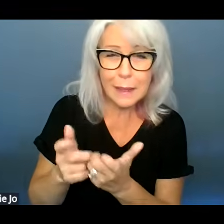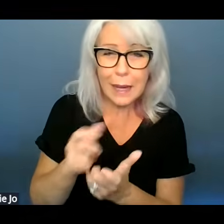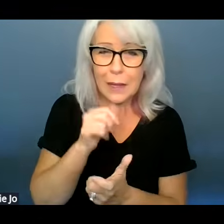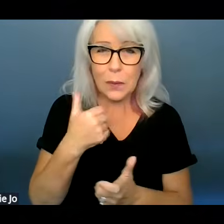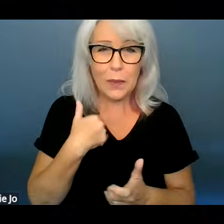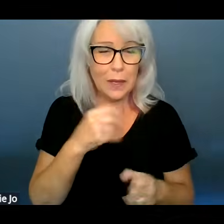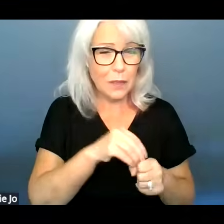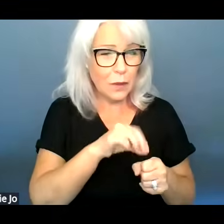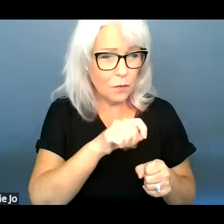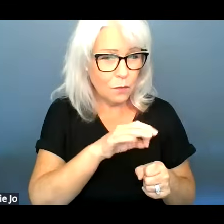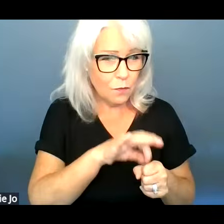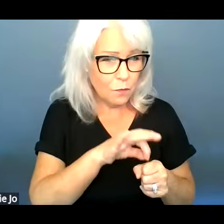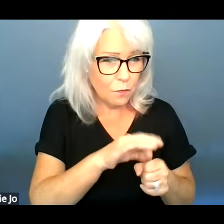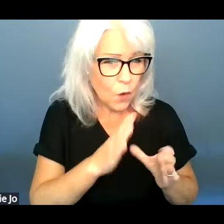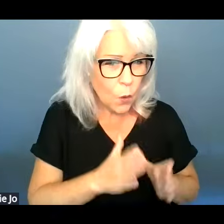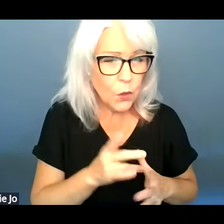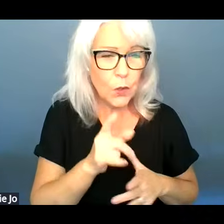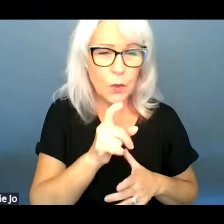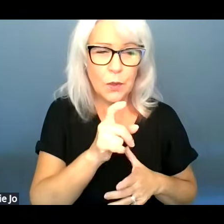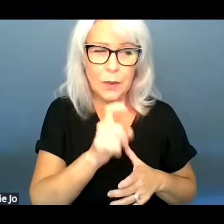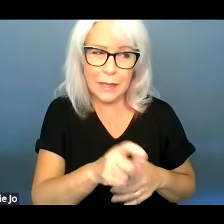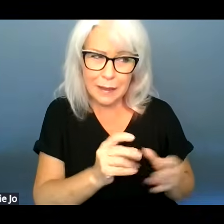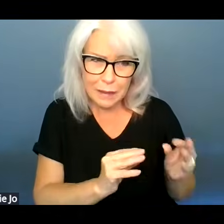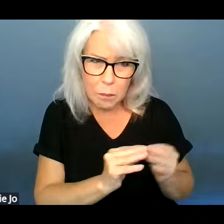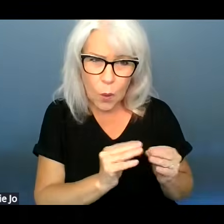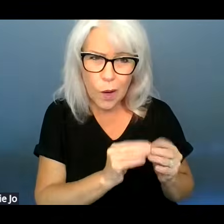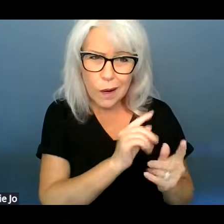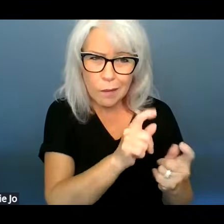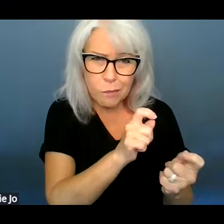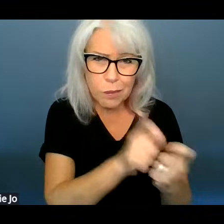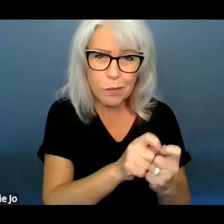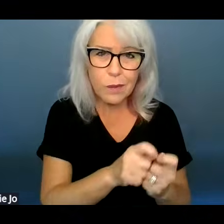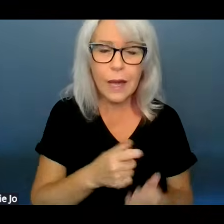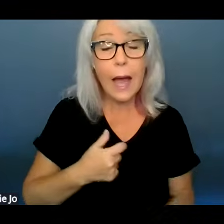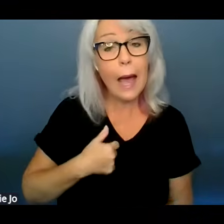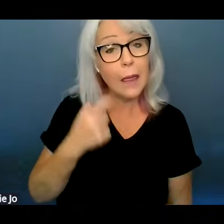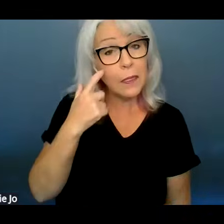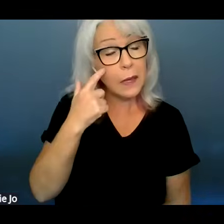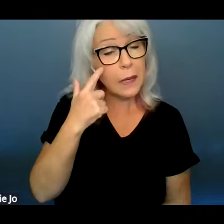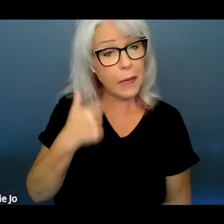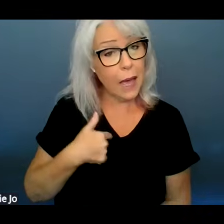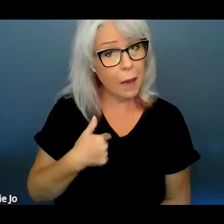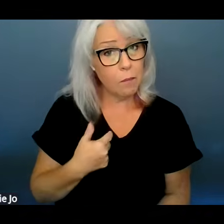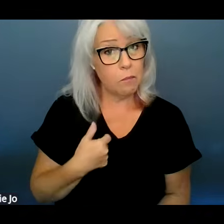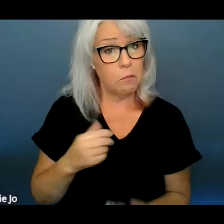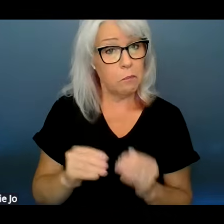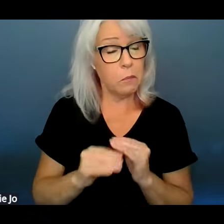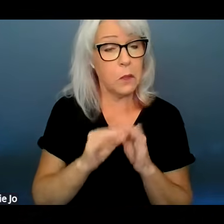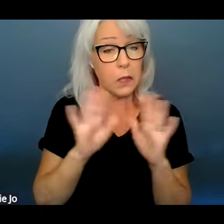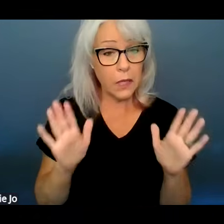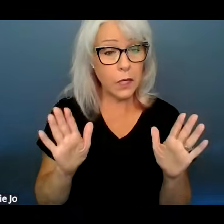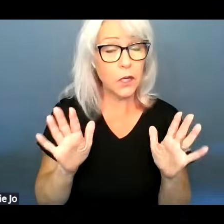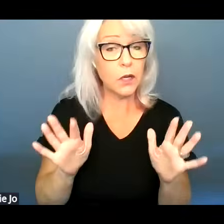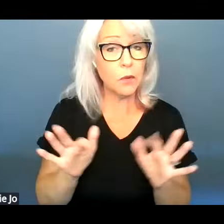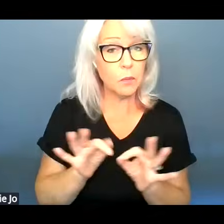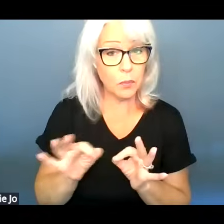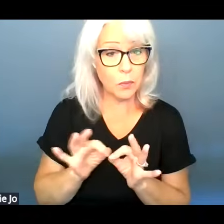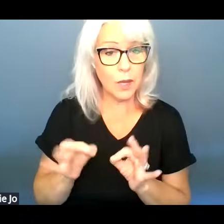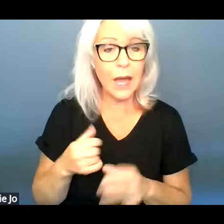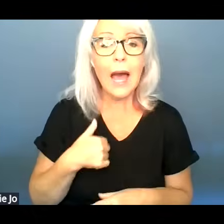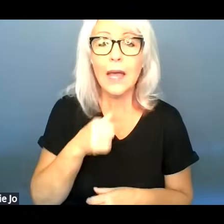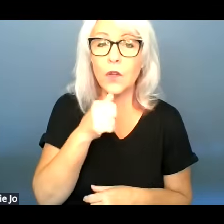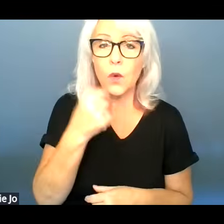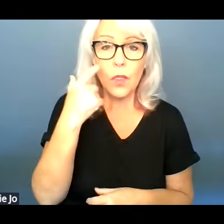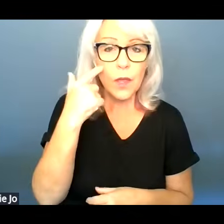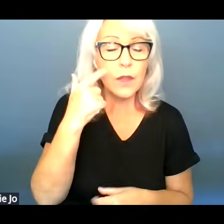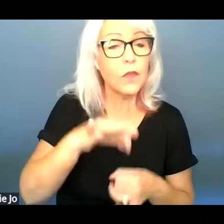I agree. I mean, I think I made my position pretty clear, but I don't think a voter needs to know more than there were